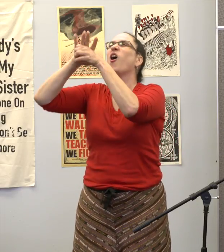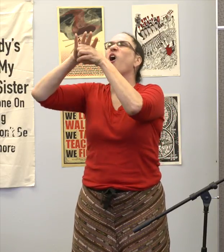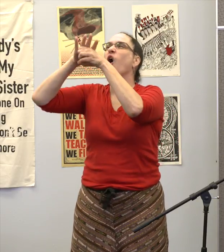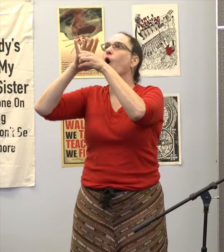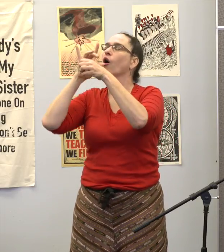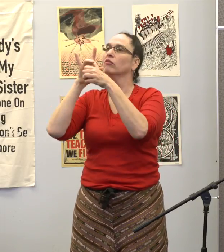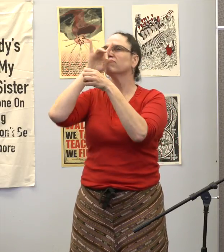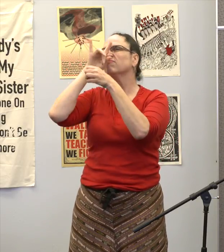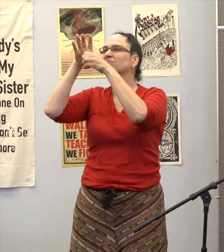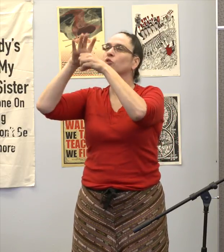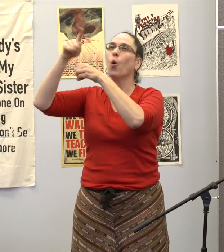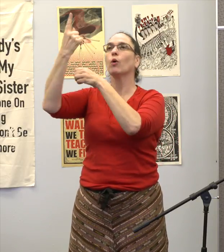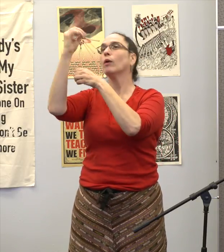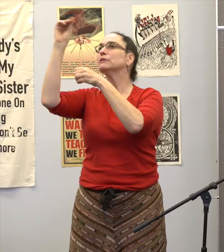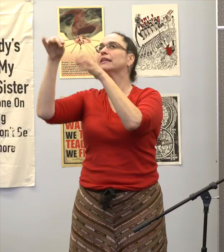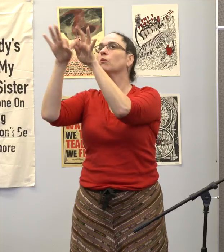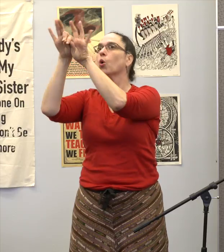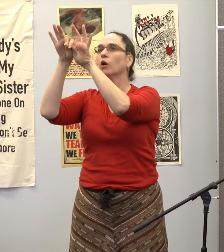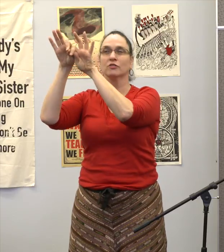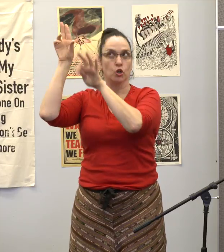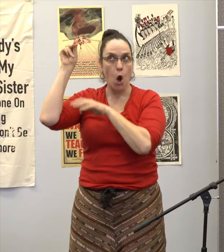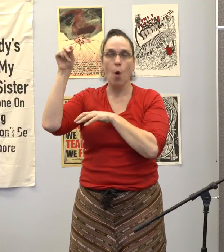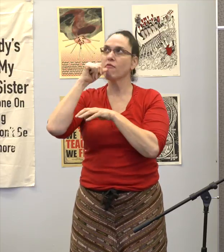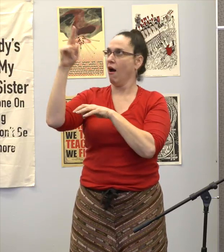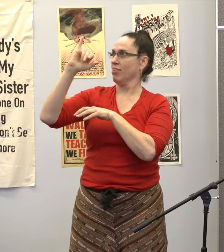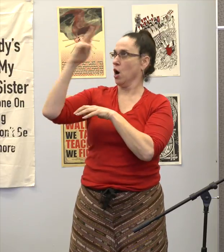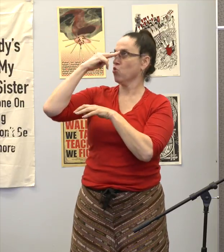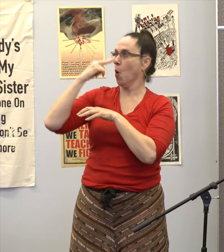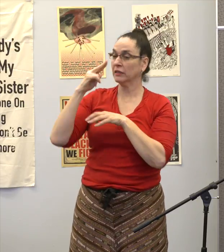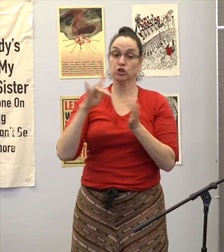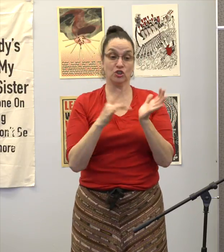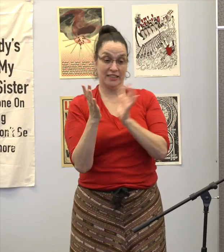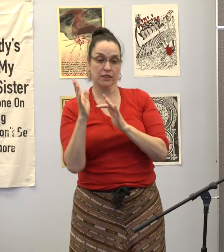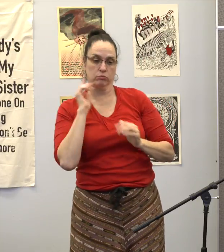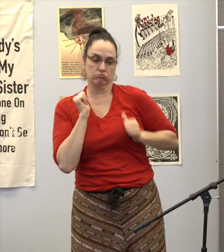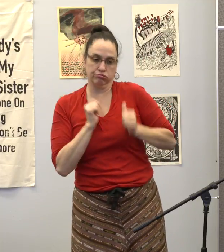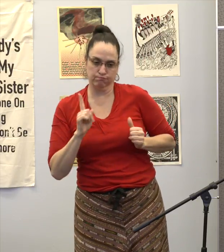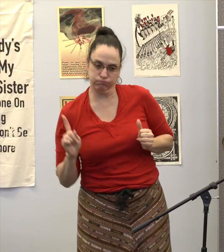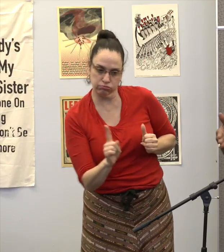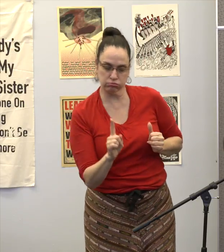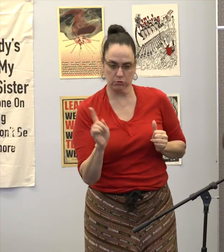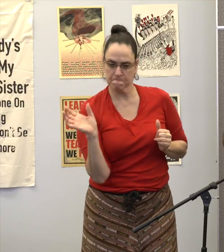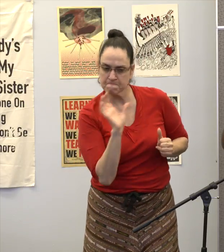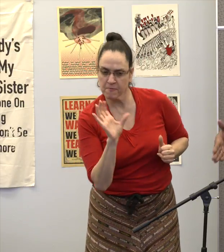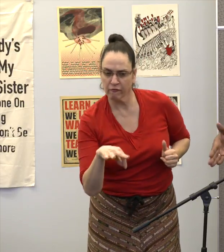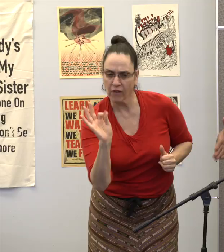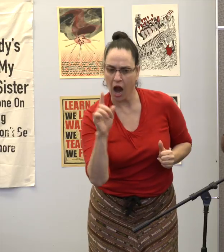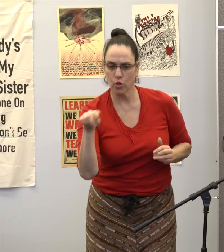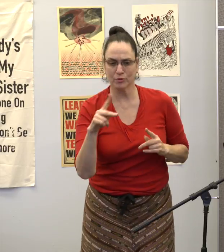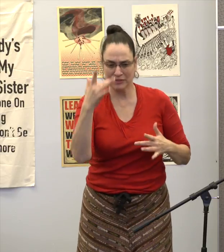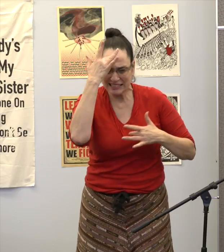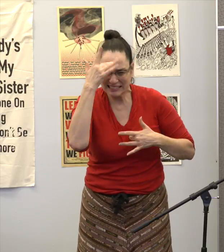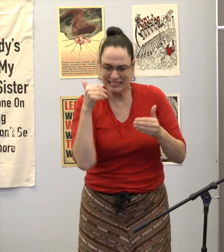mattered. Jesus would go where someone was sick without health care with an issue of blood. Jesus would find someone who